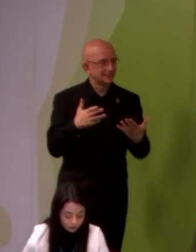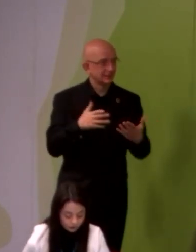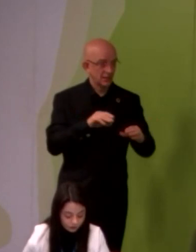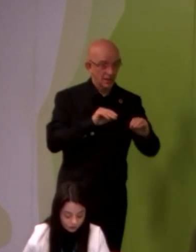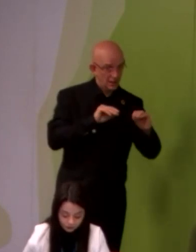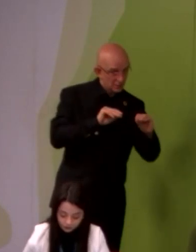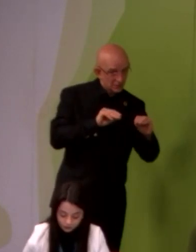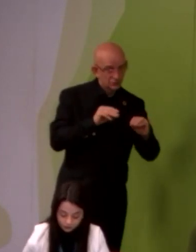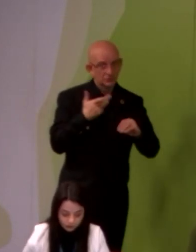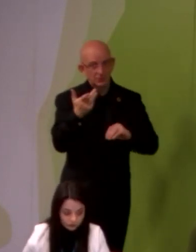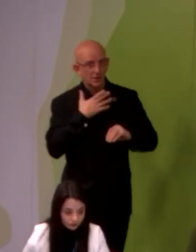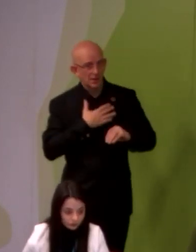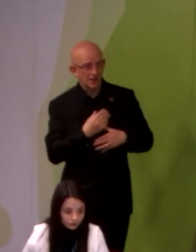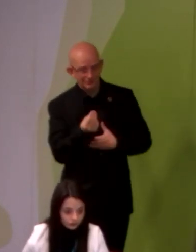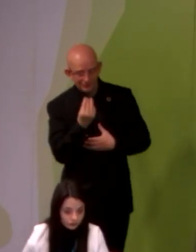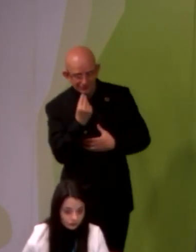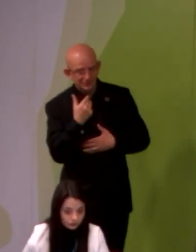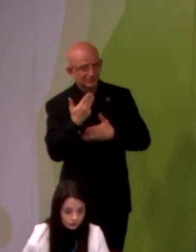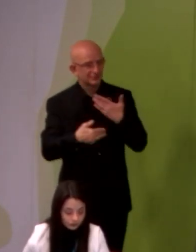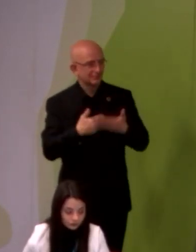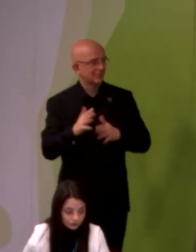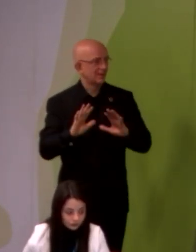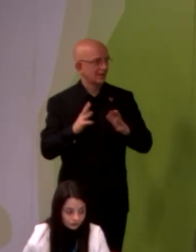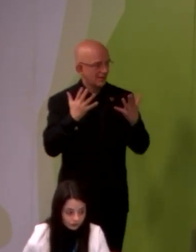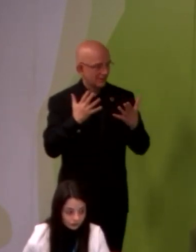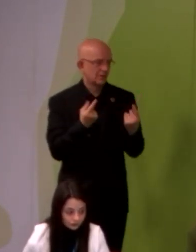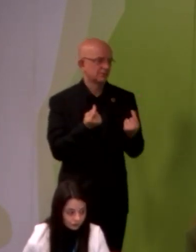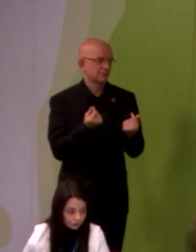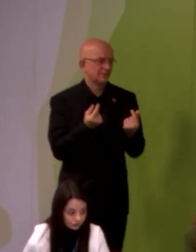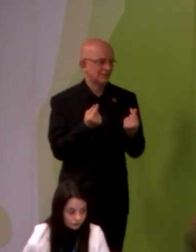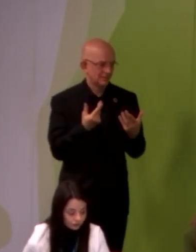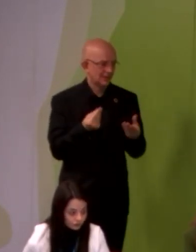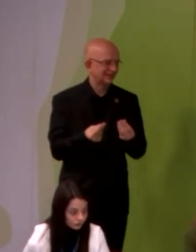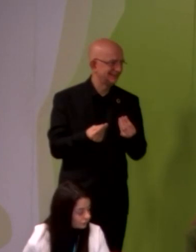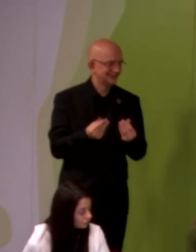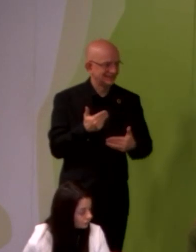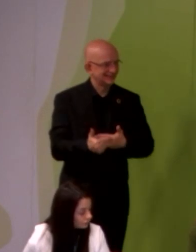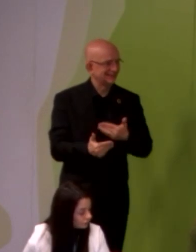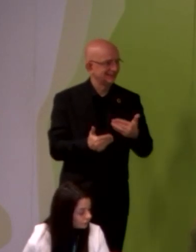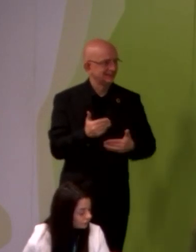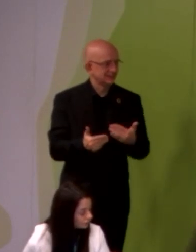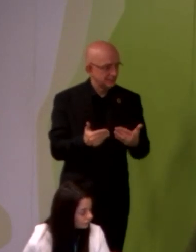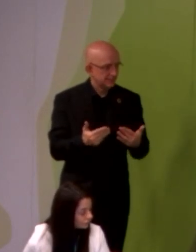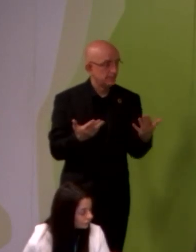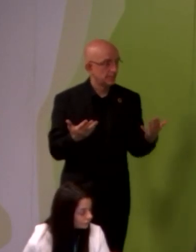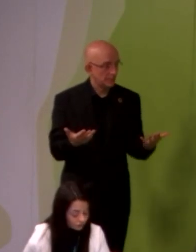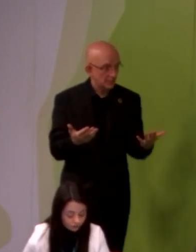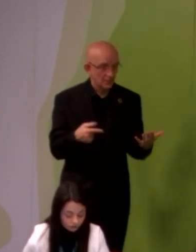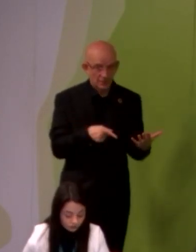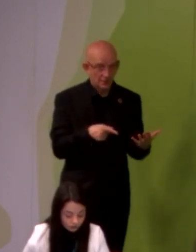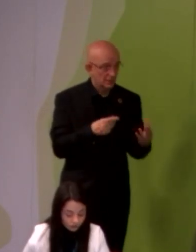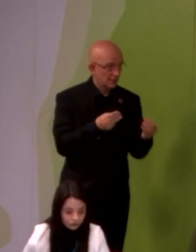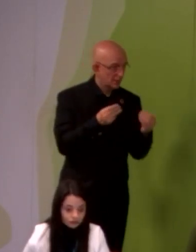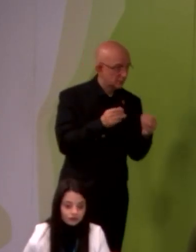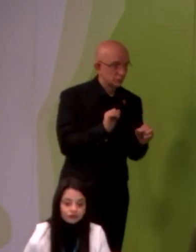Financial difficulty was a key barrier for their children with disabilities to access education in Northwest Syria. And